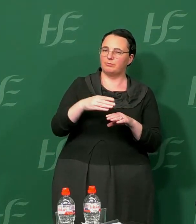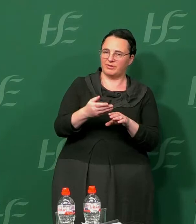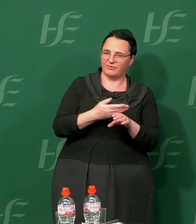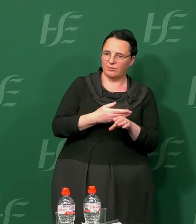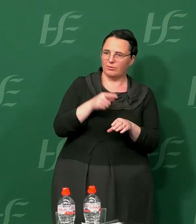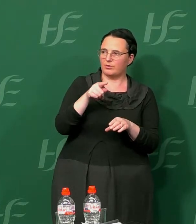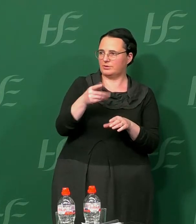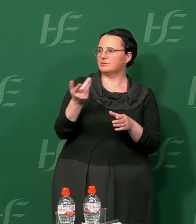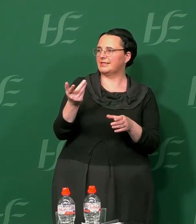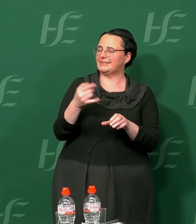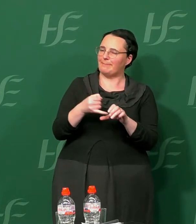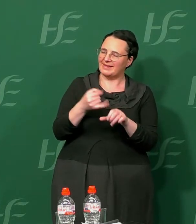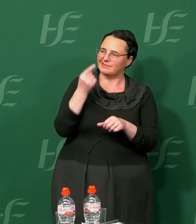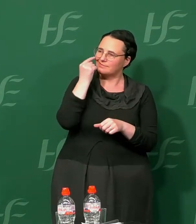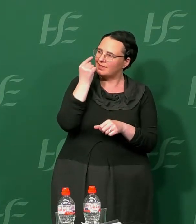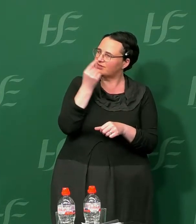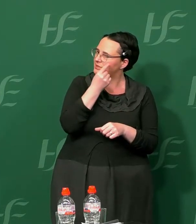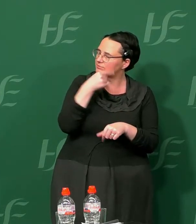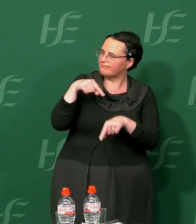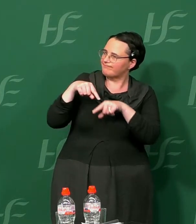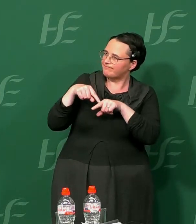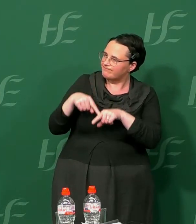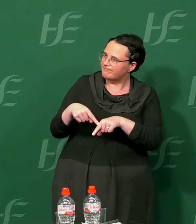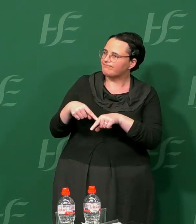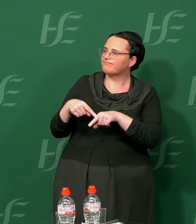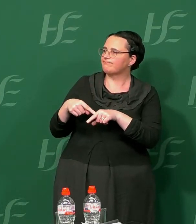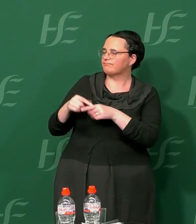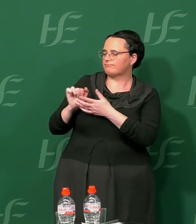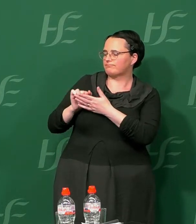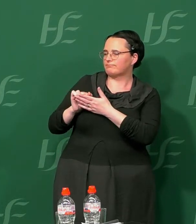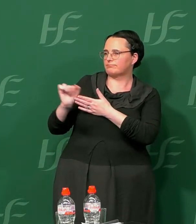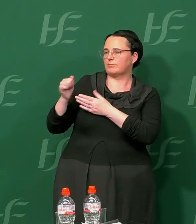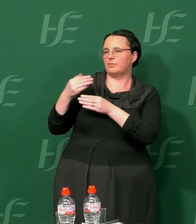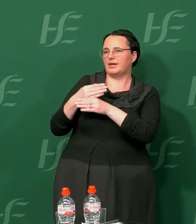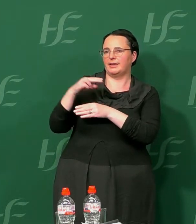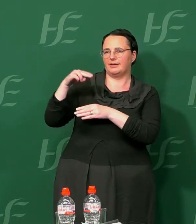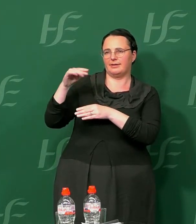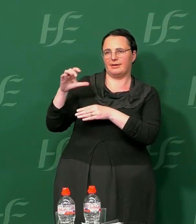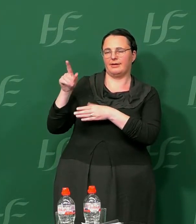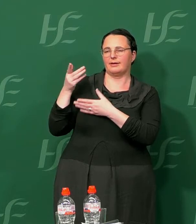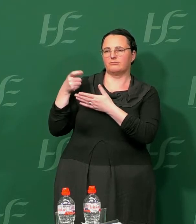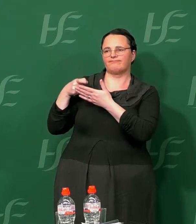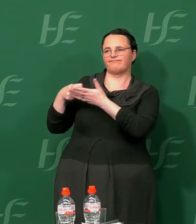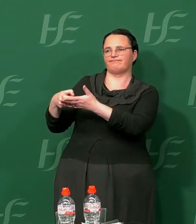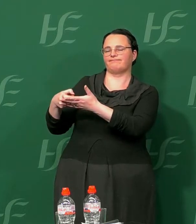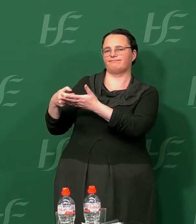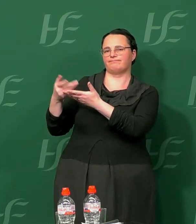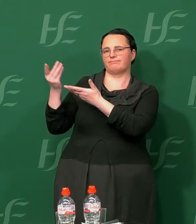It's medical evidence produced by NIAC, and that's why we're doing it this way.